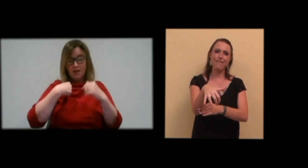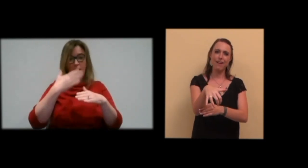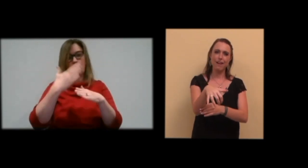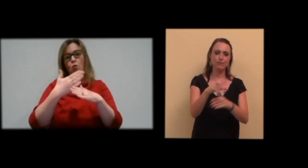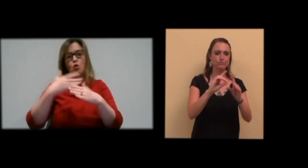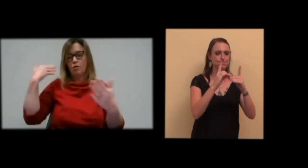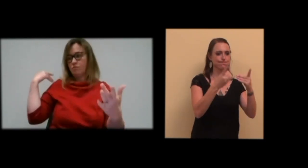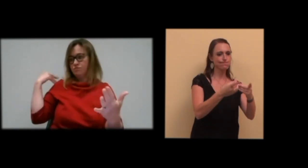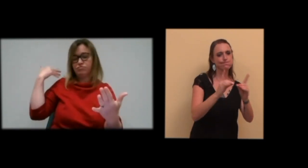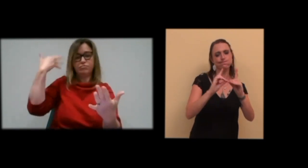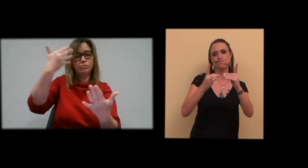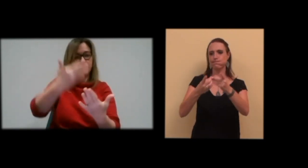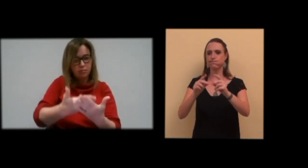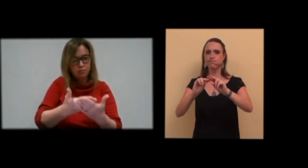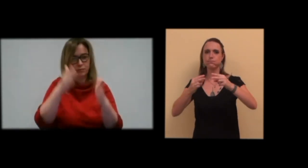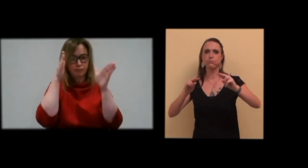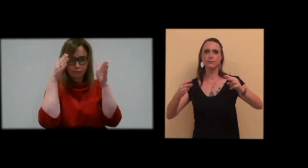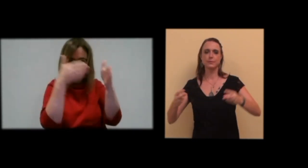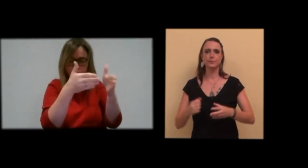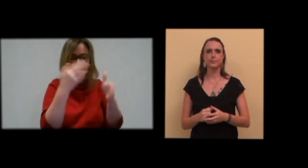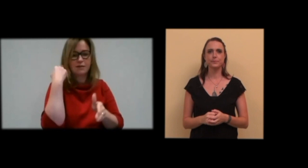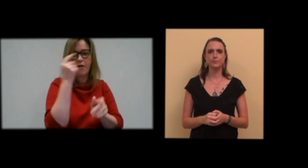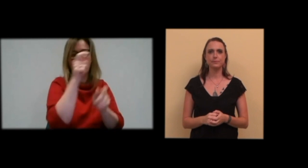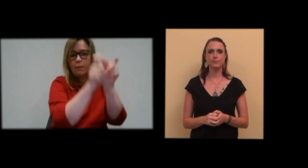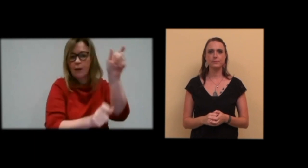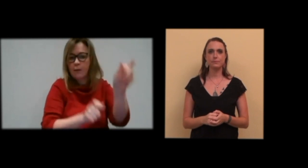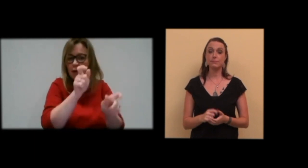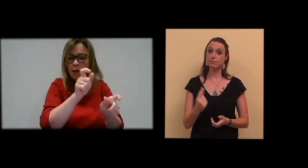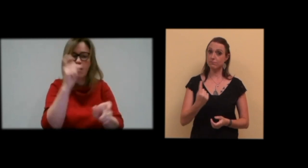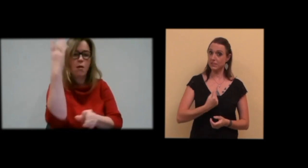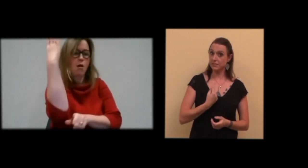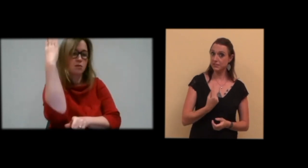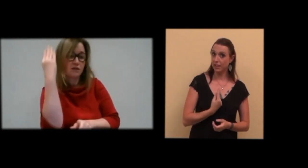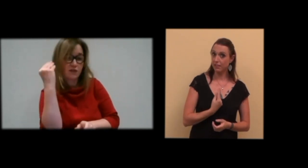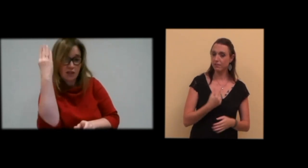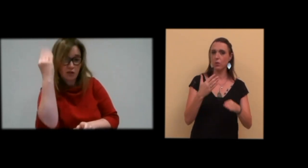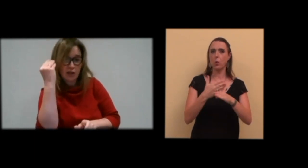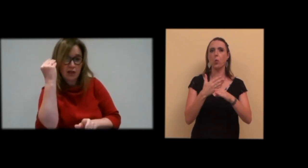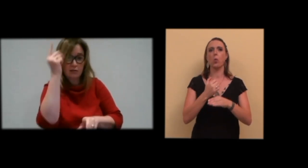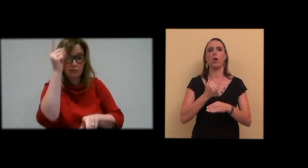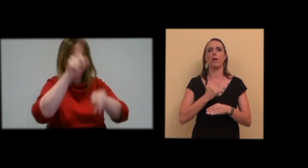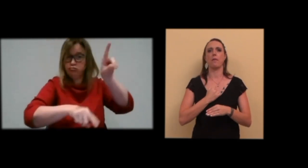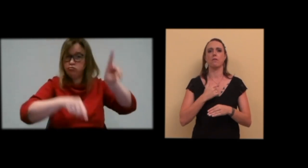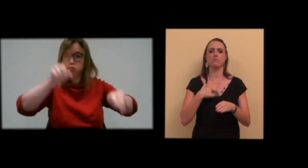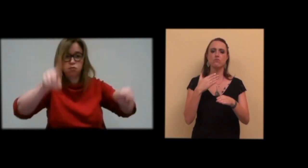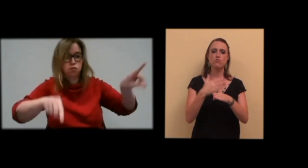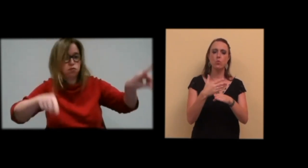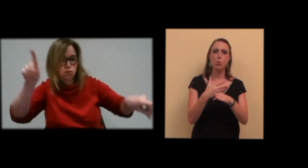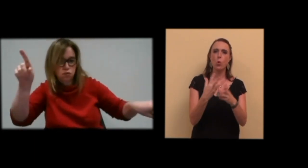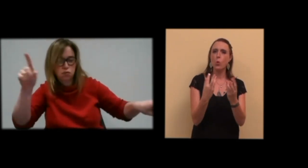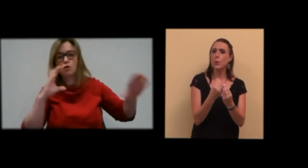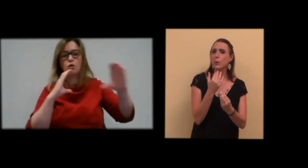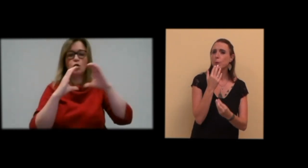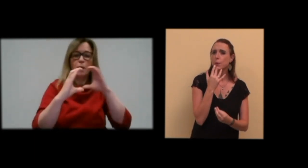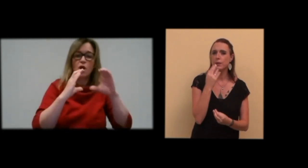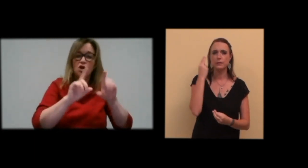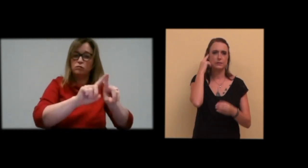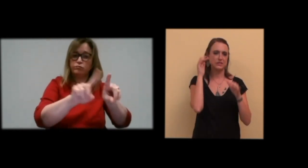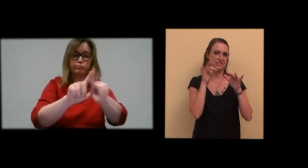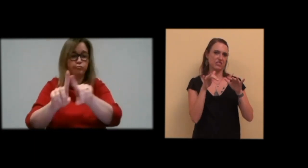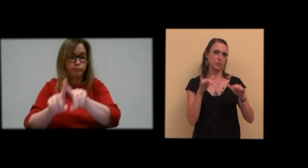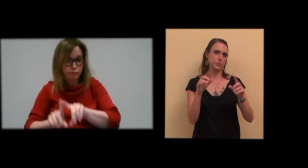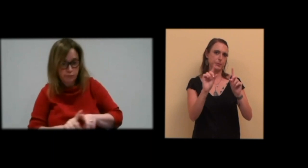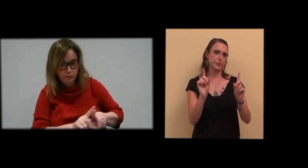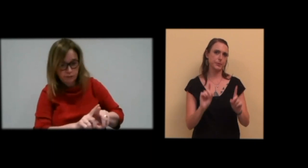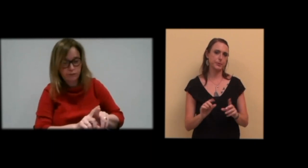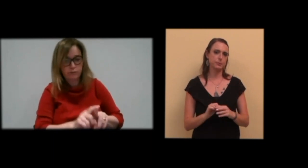Social services covers a whole range of different departments. For myself and my work with social services, I've been working